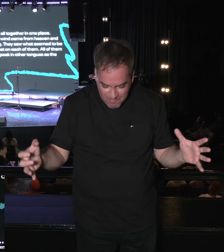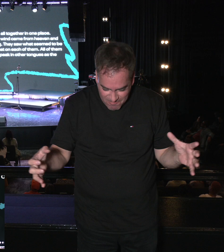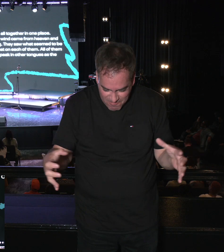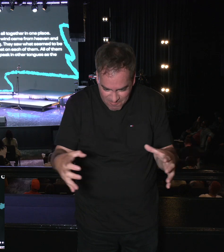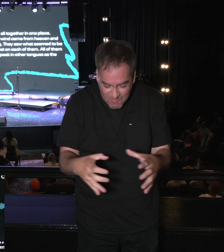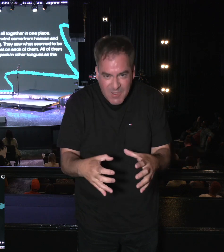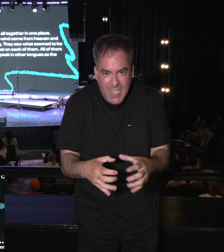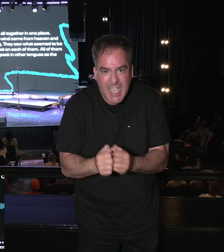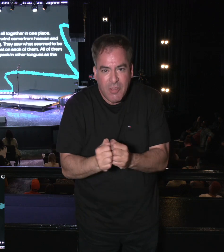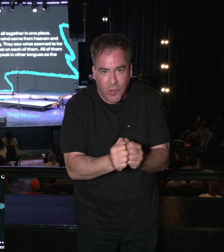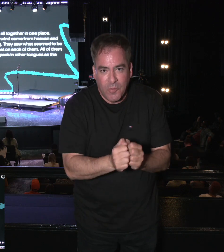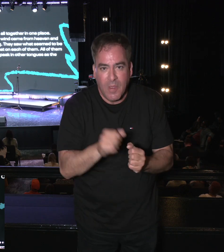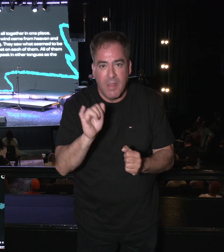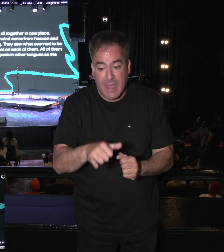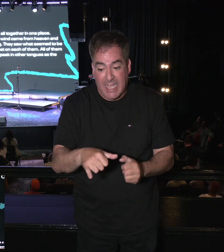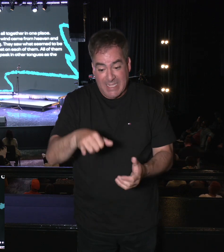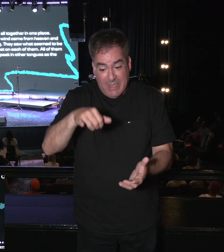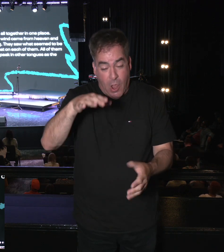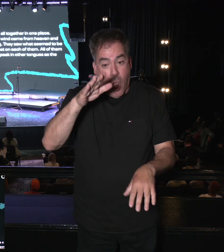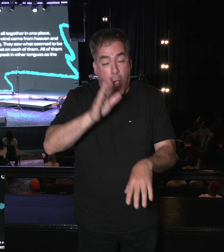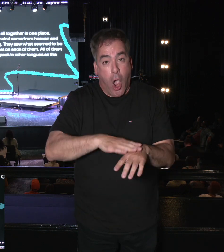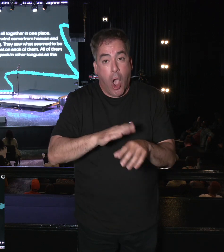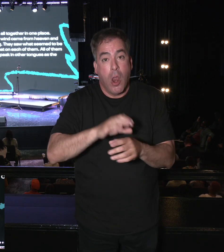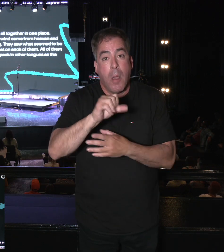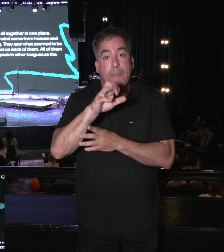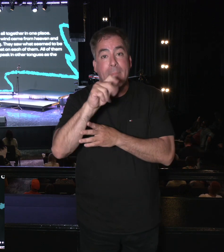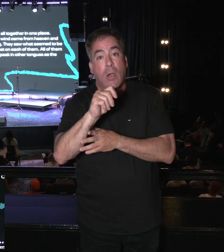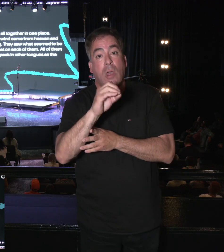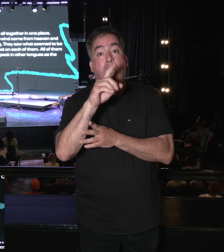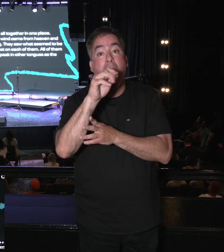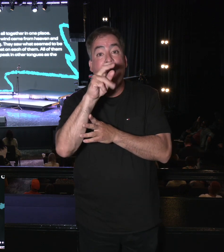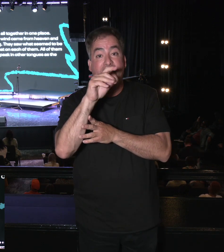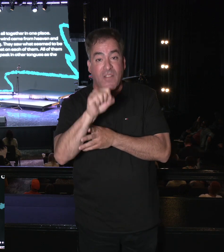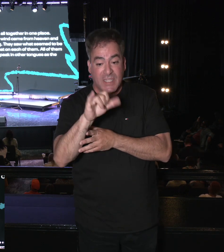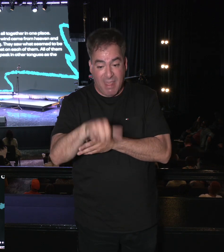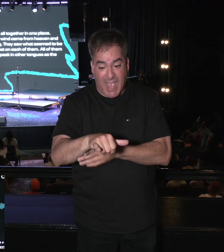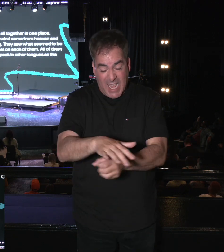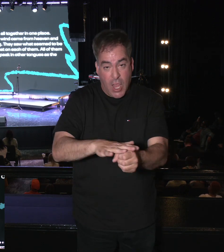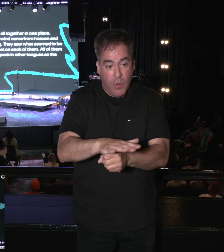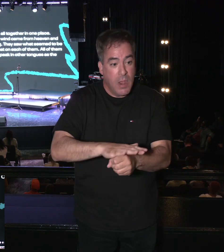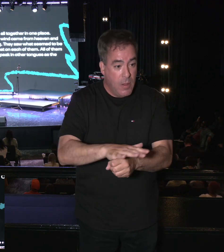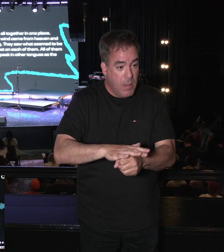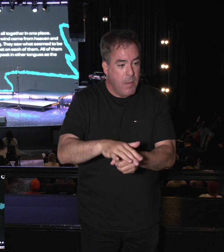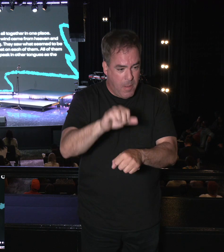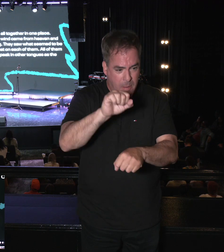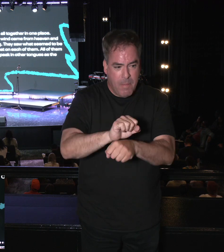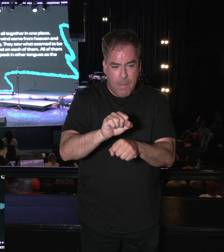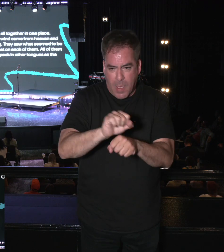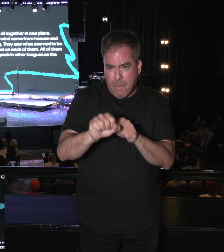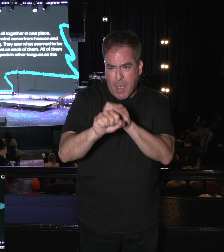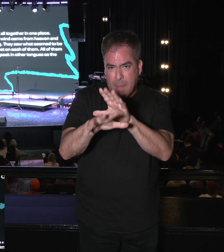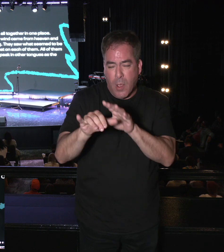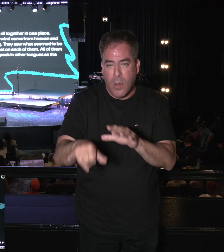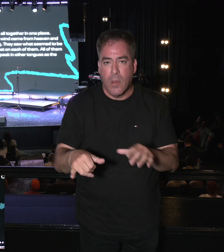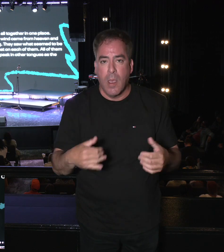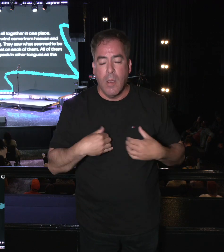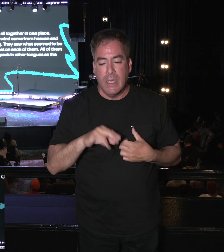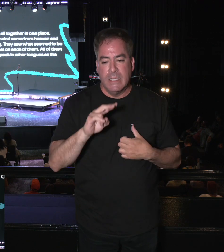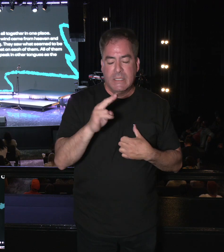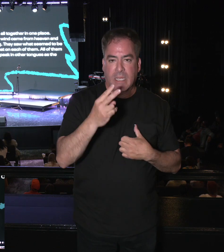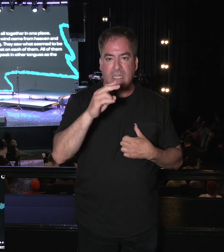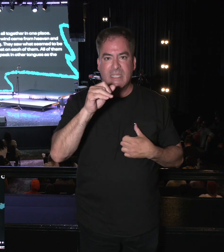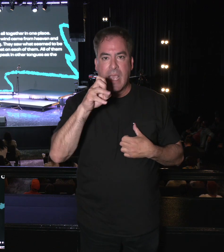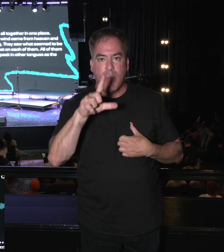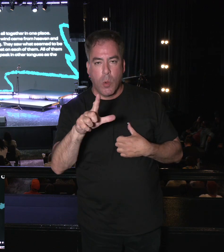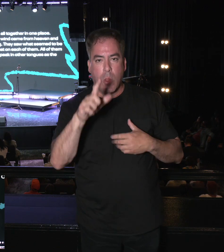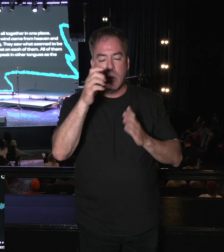Then they gathered. We start here. They're standing on the Mount of Olives. Now, the Mount of Olives has a lot of significance. In 2 Samuel chapter